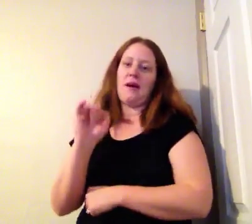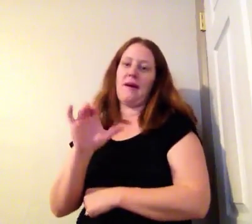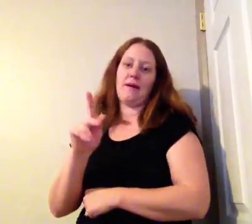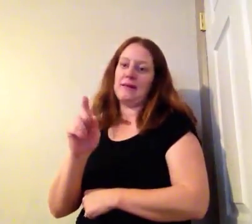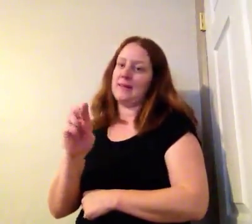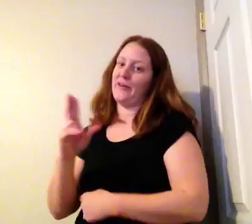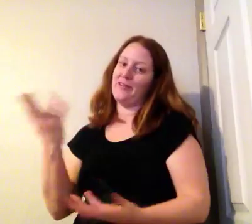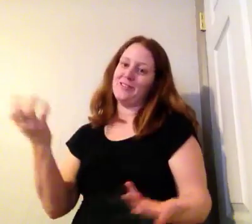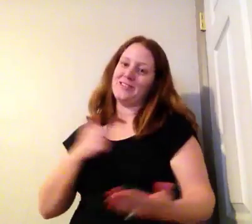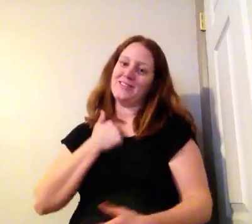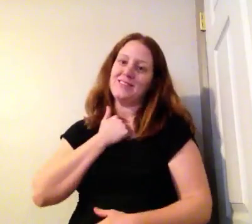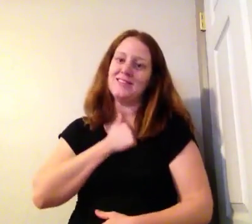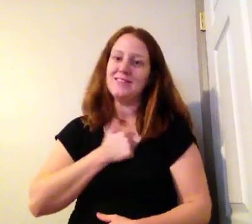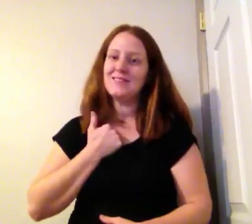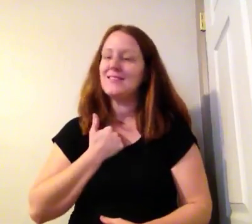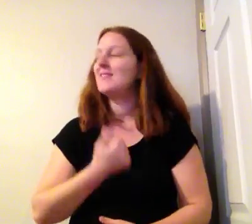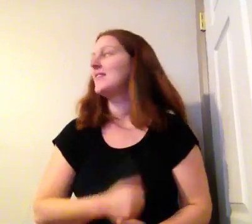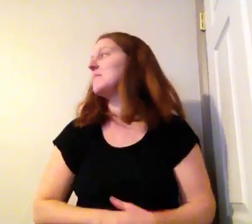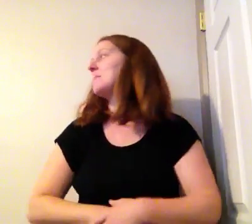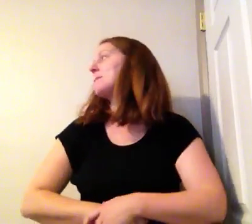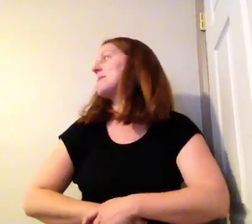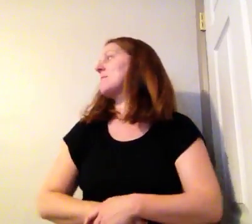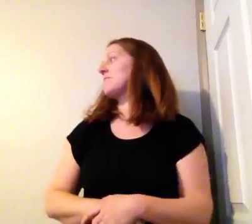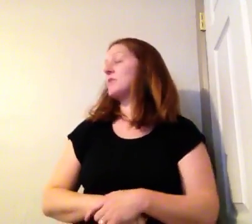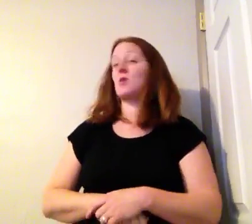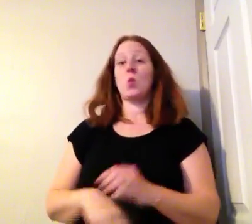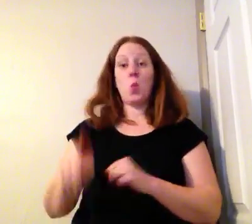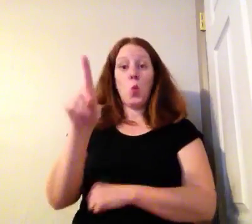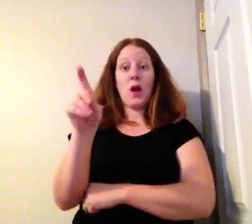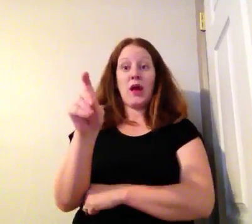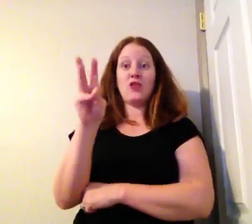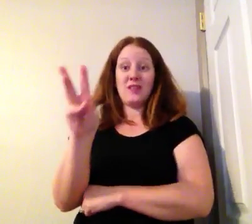So, let's stop it. 106 have iClickers. So,